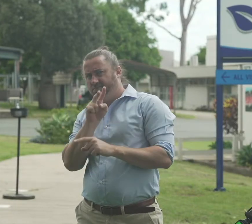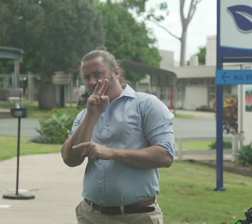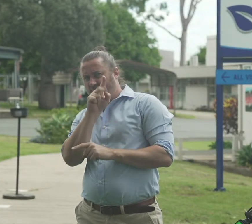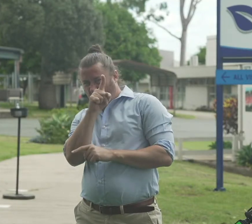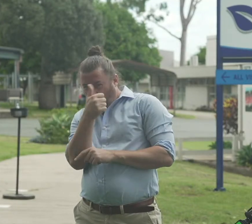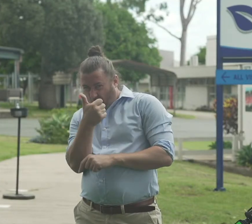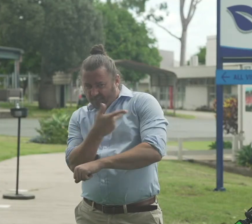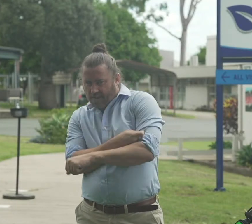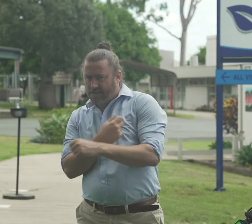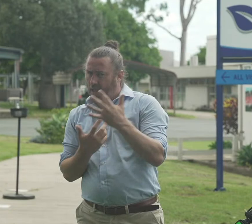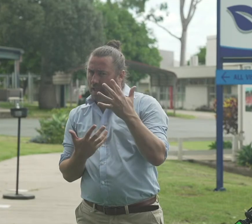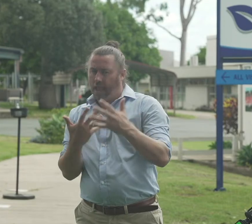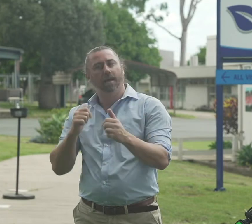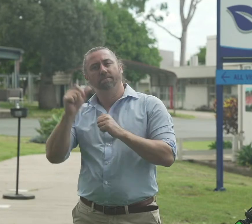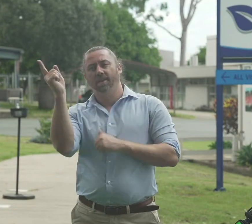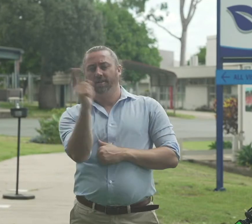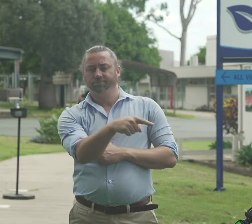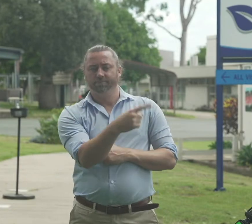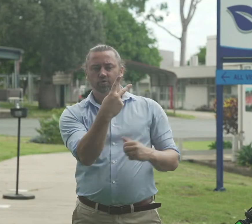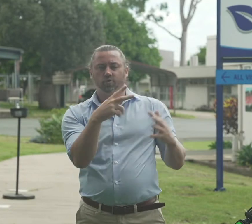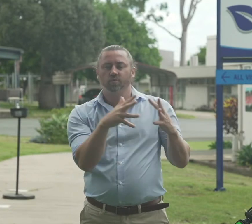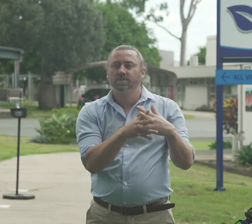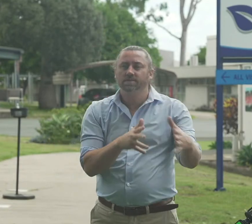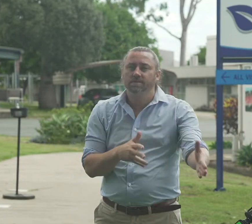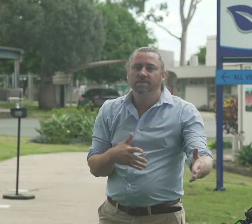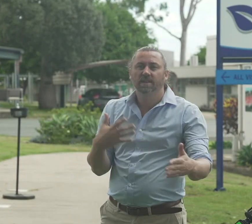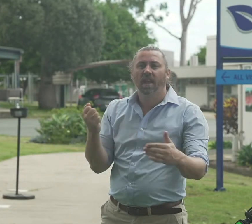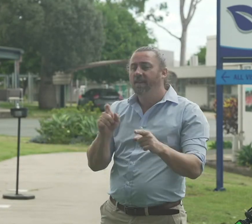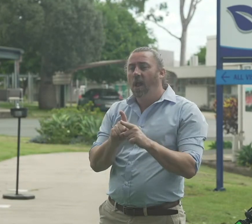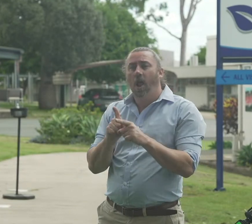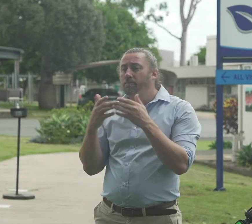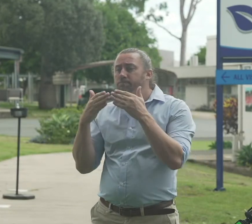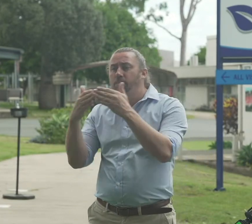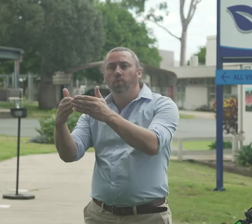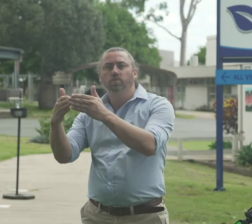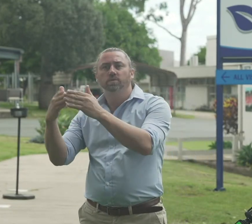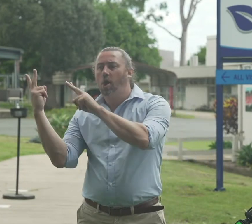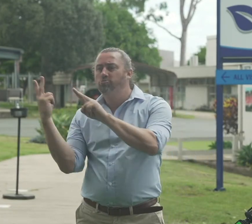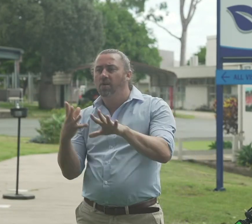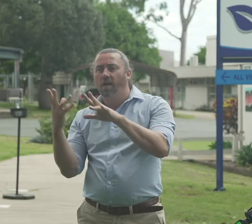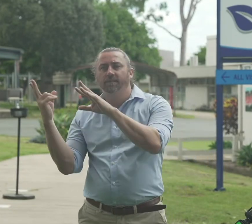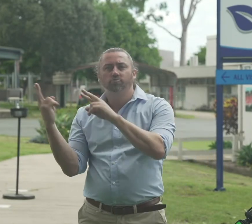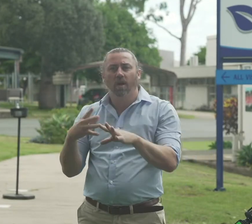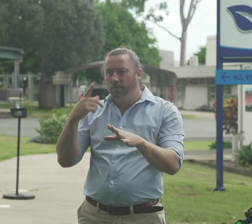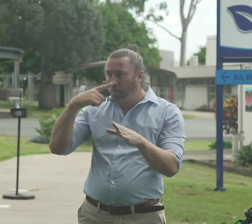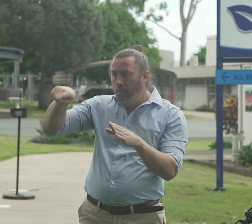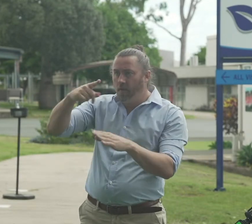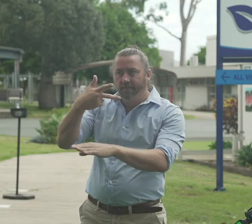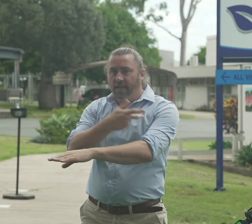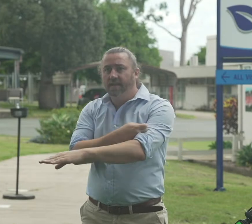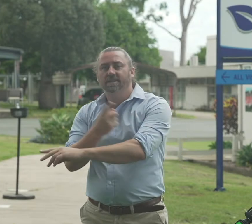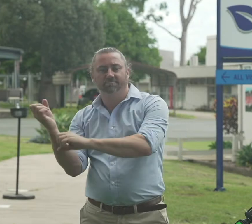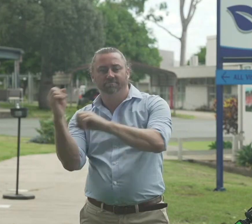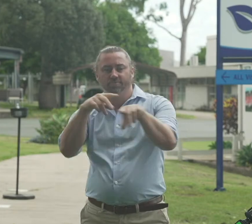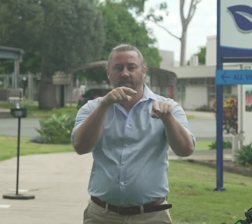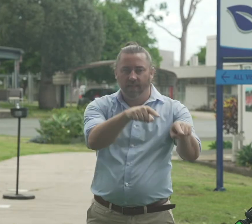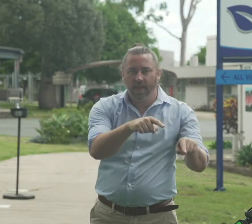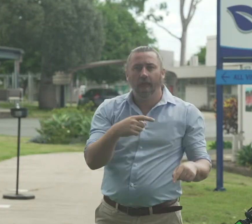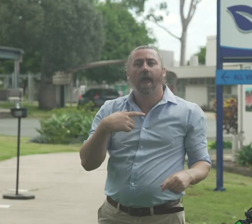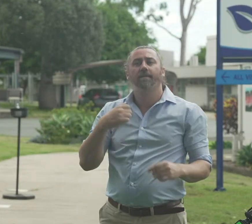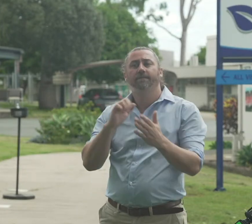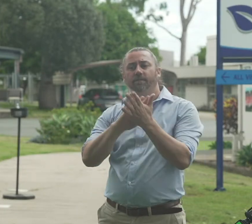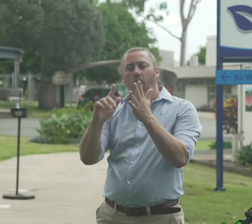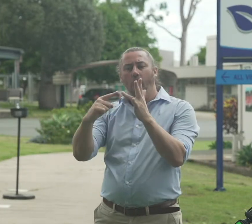to quarantine before going on to farm. There is significant demand. We continue to have, I think, 10 hotels in our